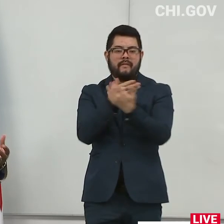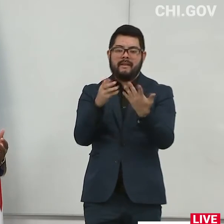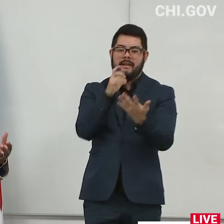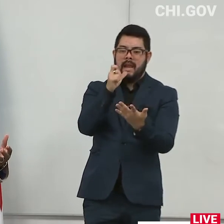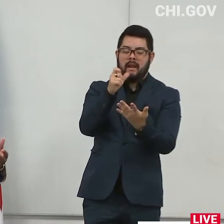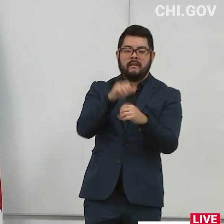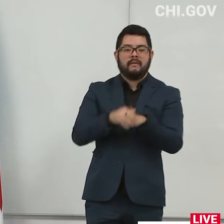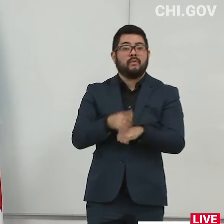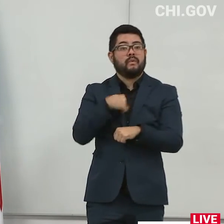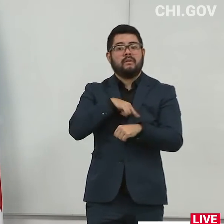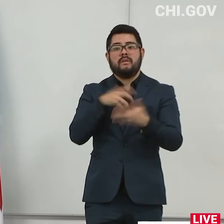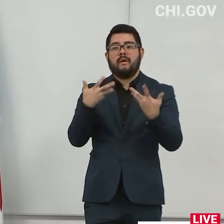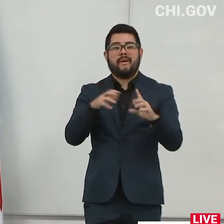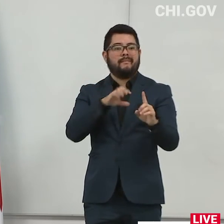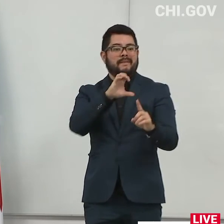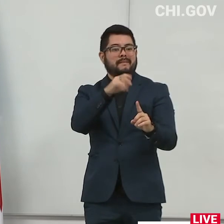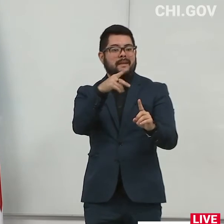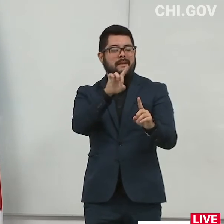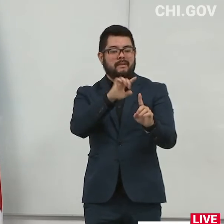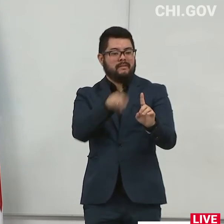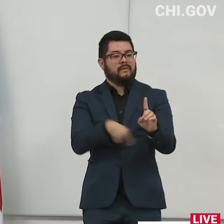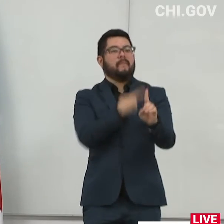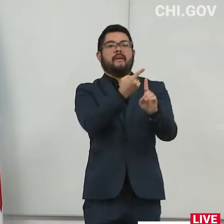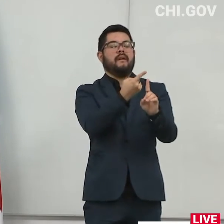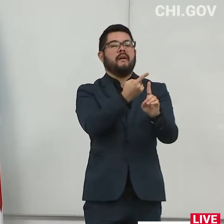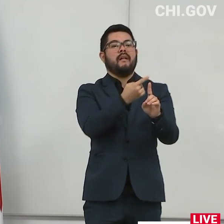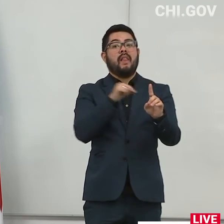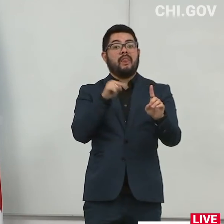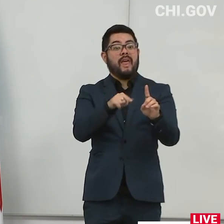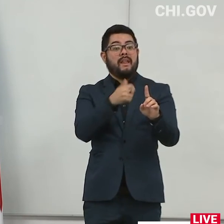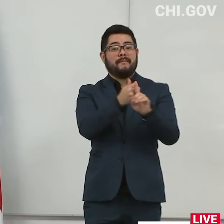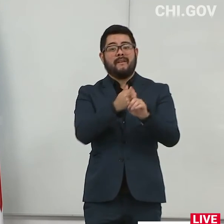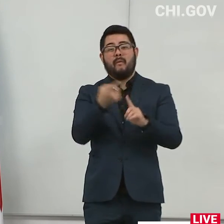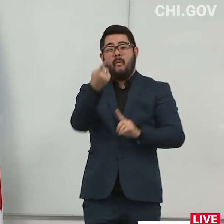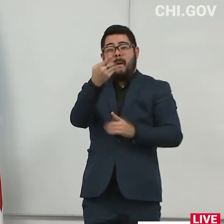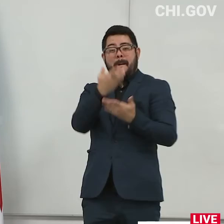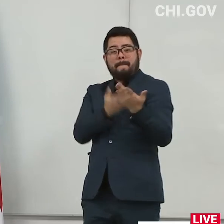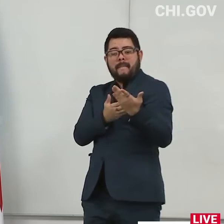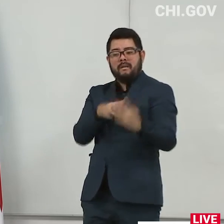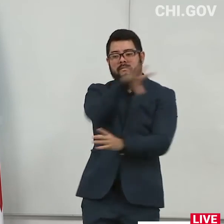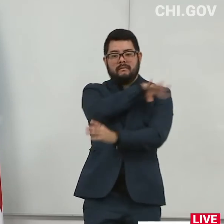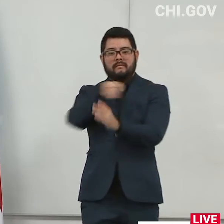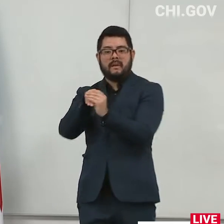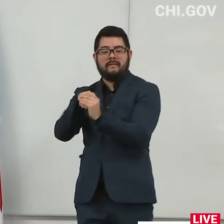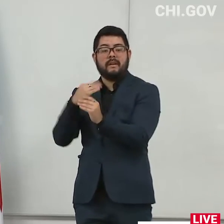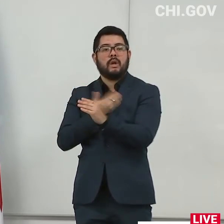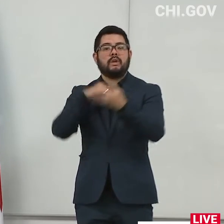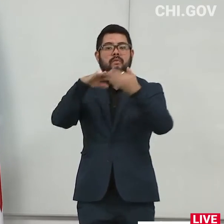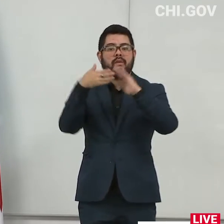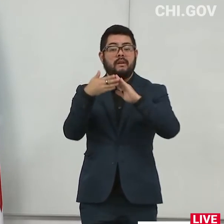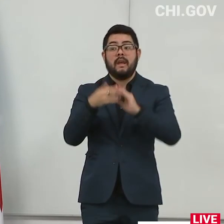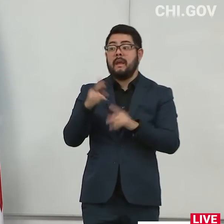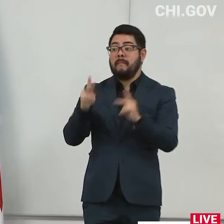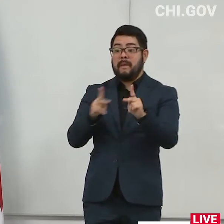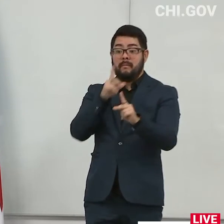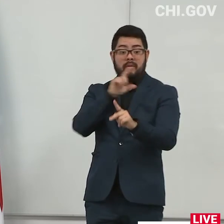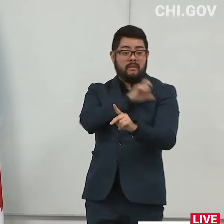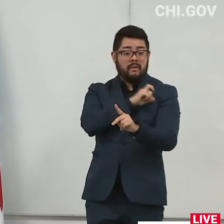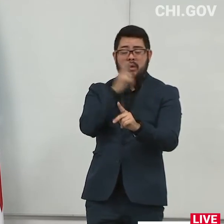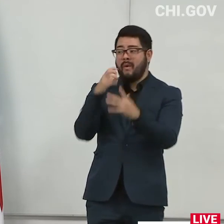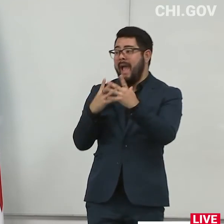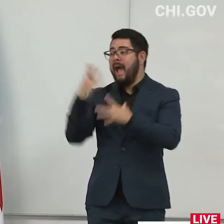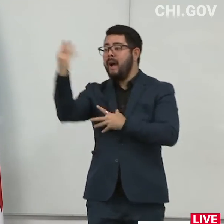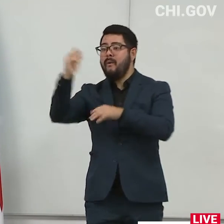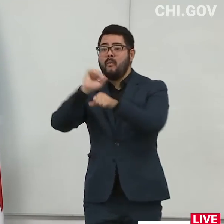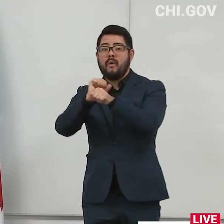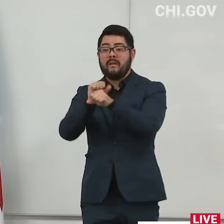unit within the police department, but it's an ethos that is embodied every single day in the officers that are out there on the street. I do think